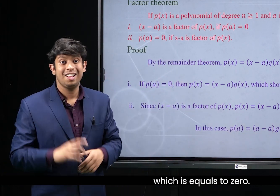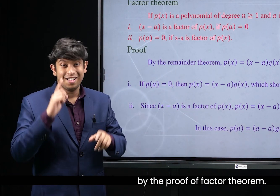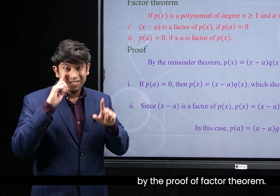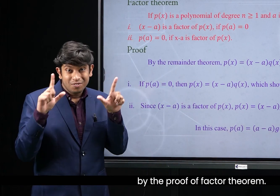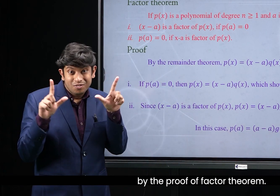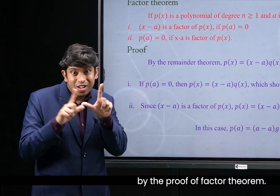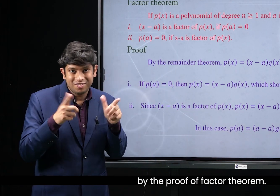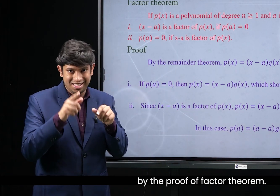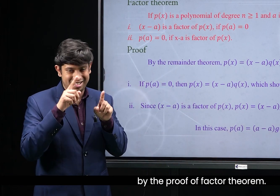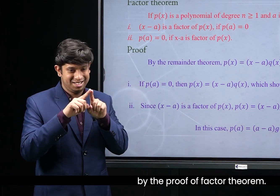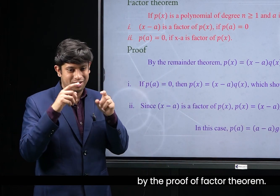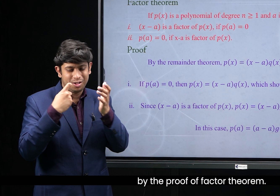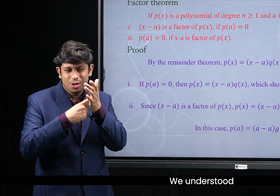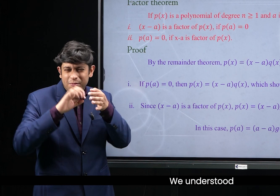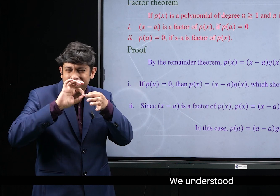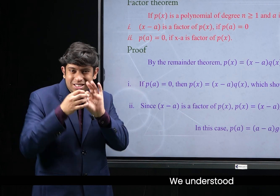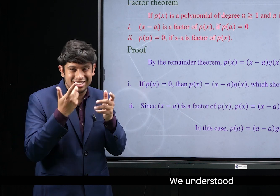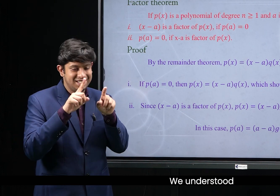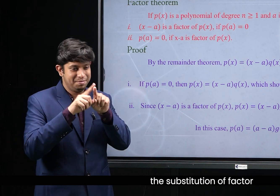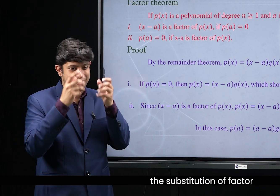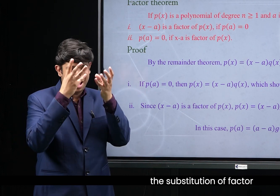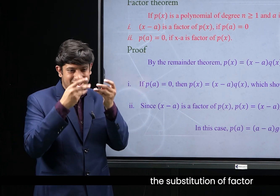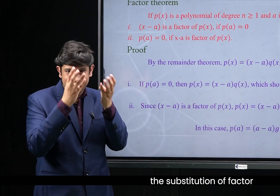By the proof of factor theorem, we understood the substitution of